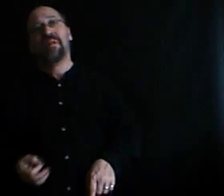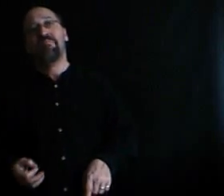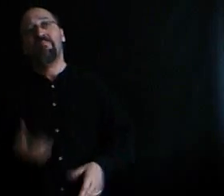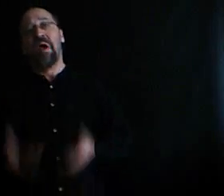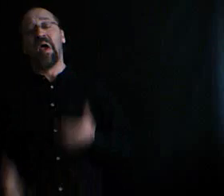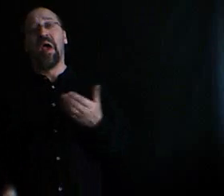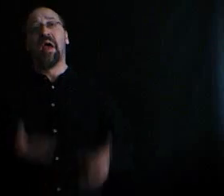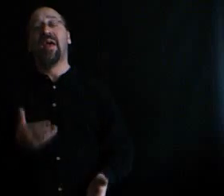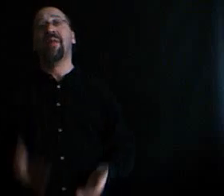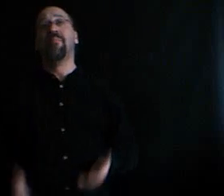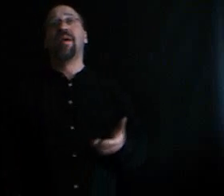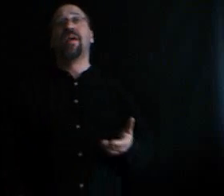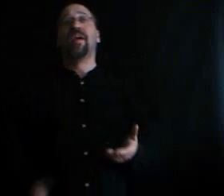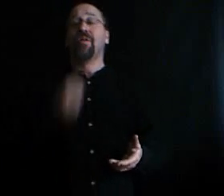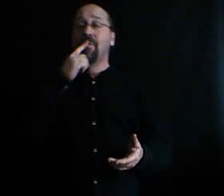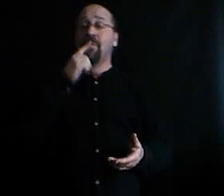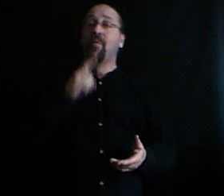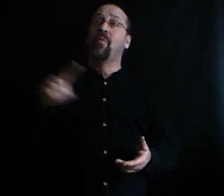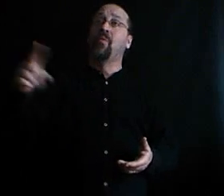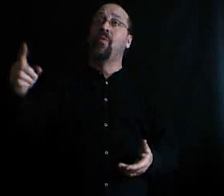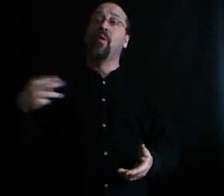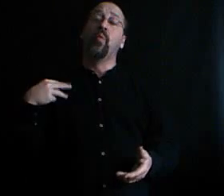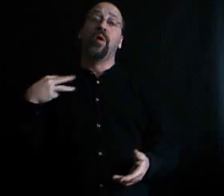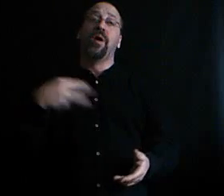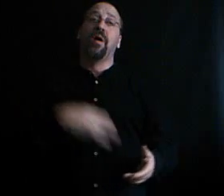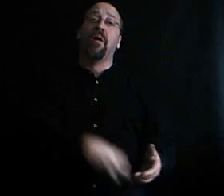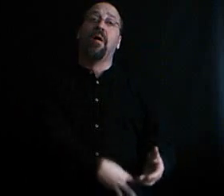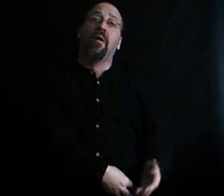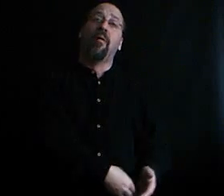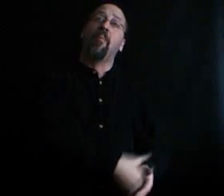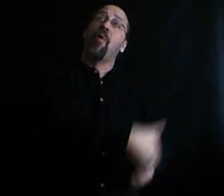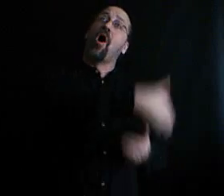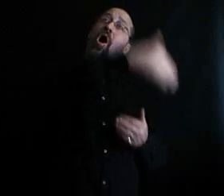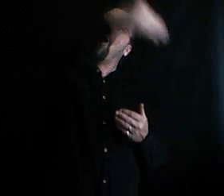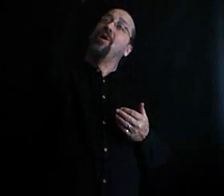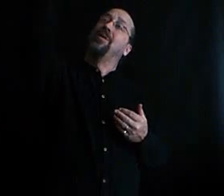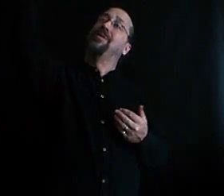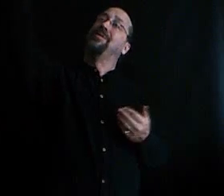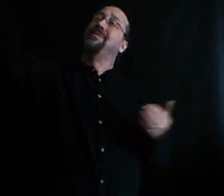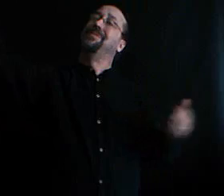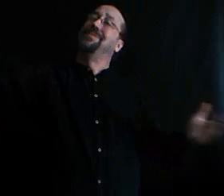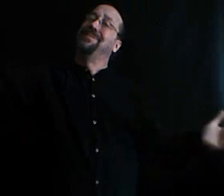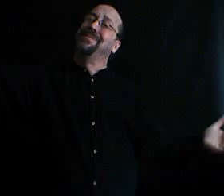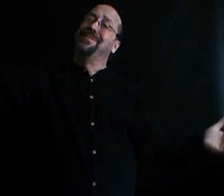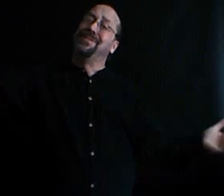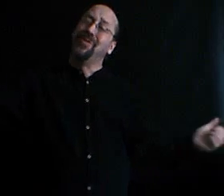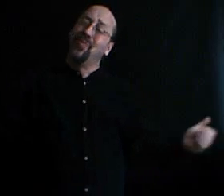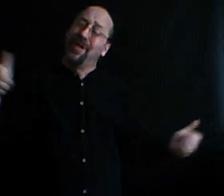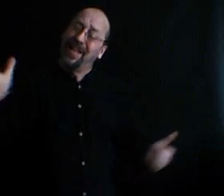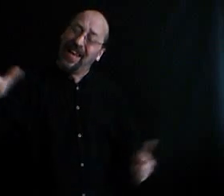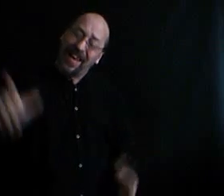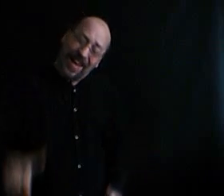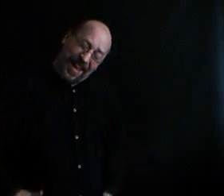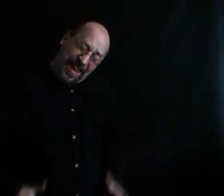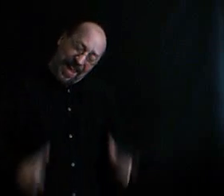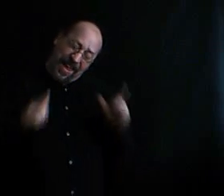may be true that we look hard. You will live